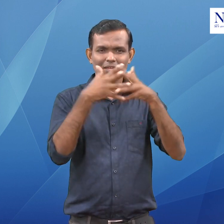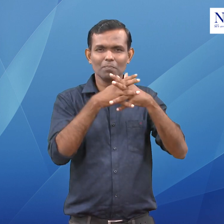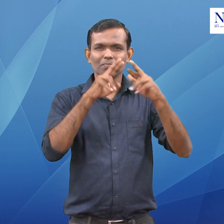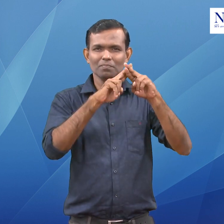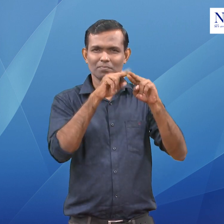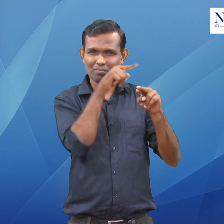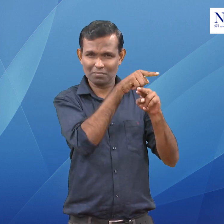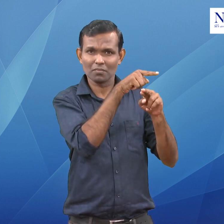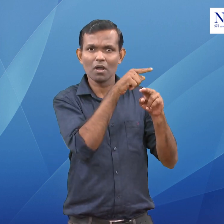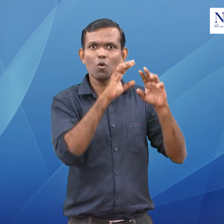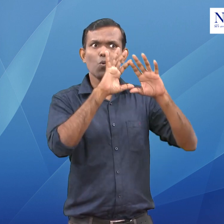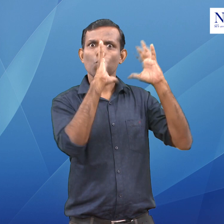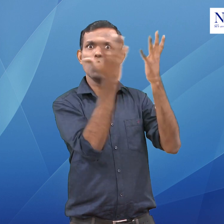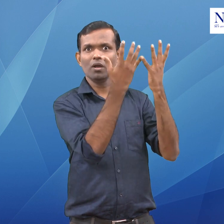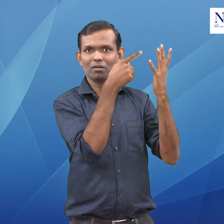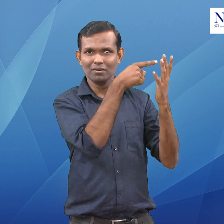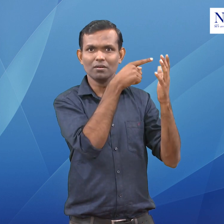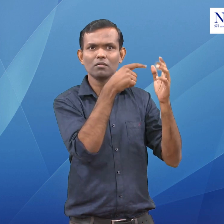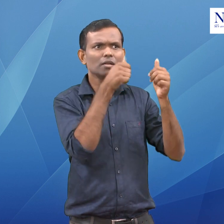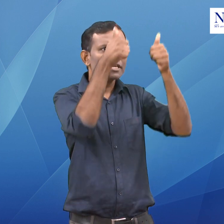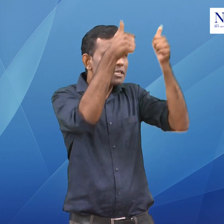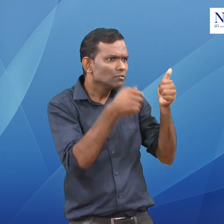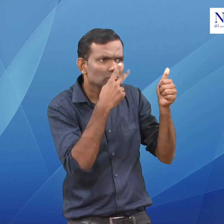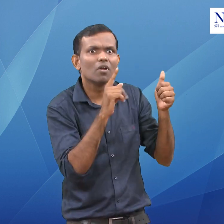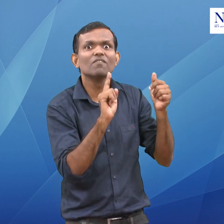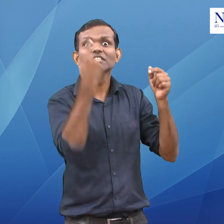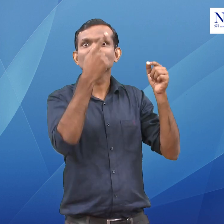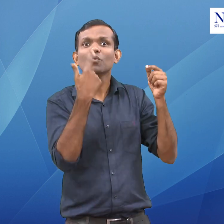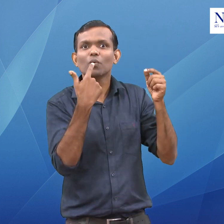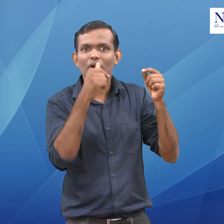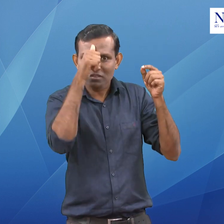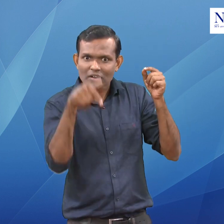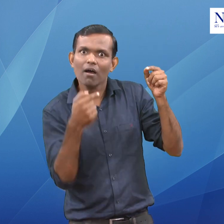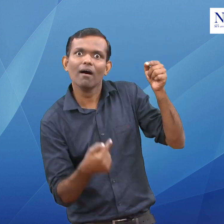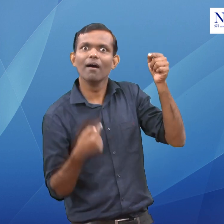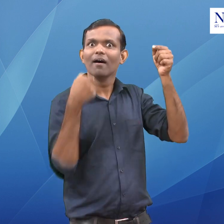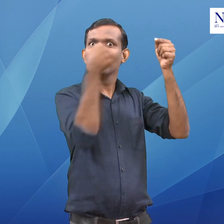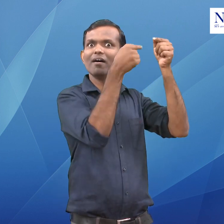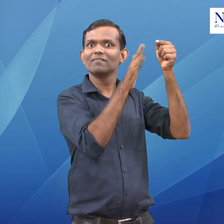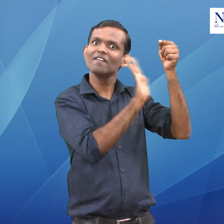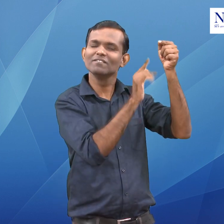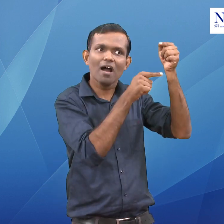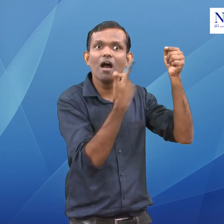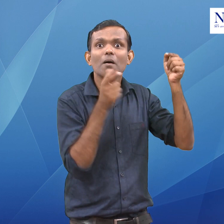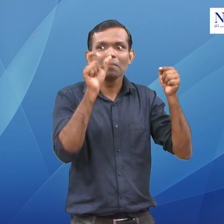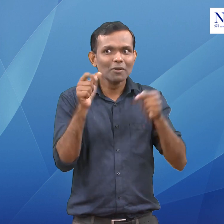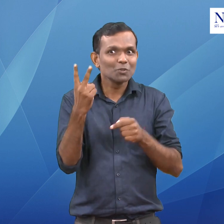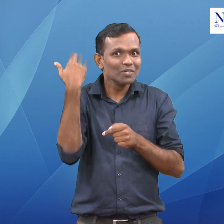in Hangzhou on October 8. They climbed two spots to achieve the world number one position in the latest